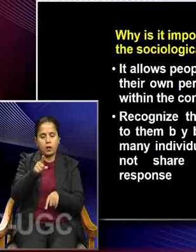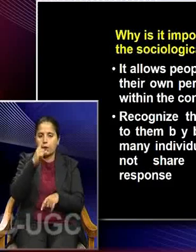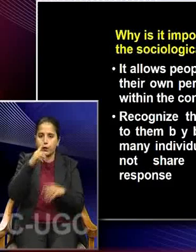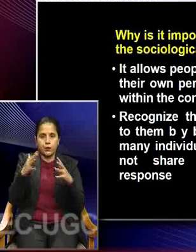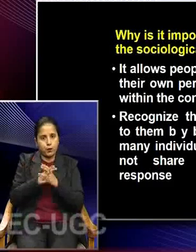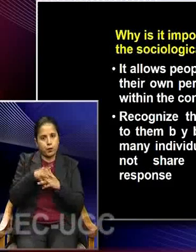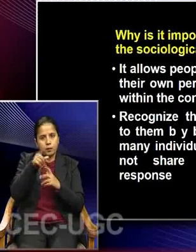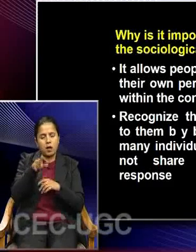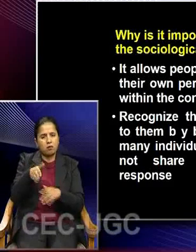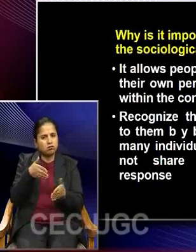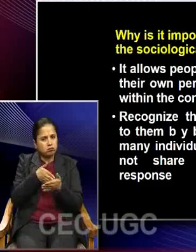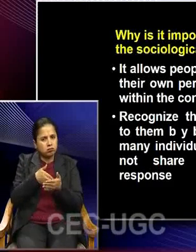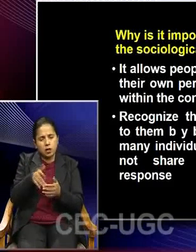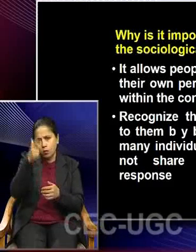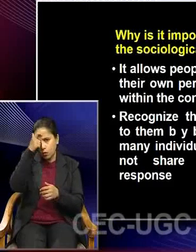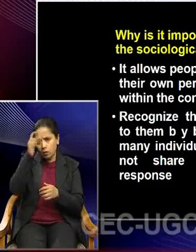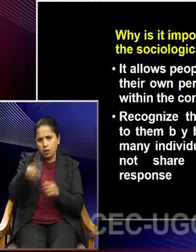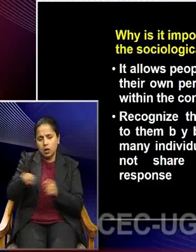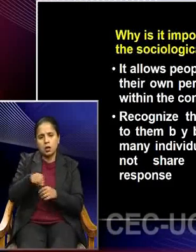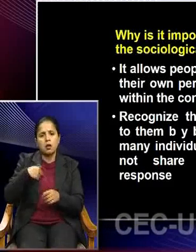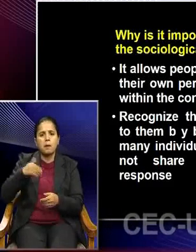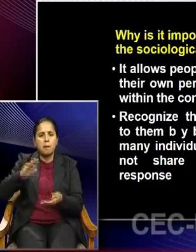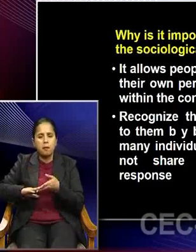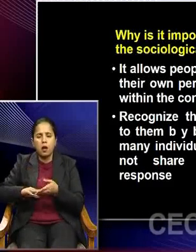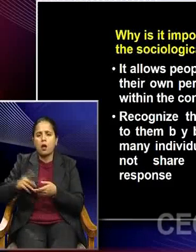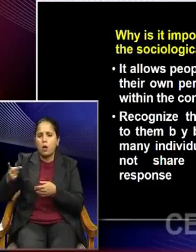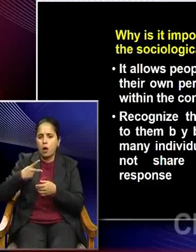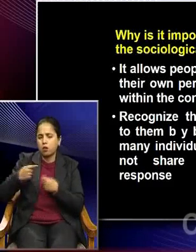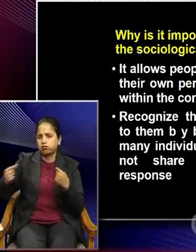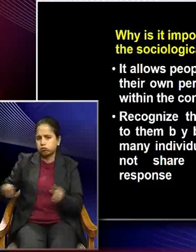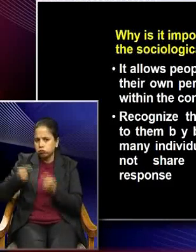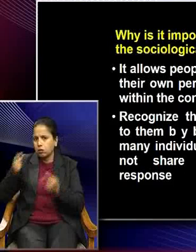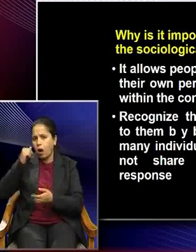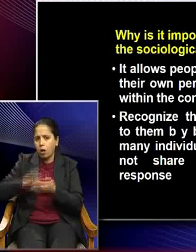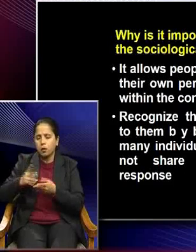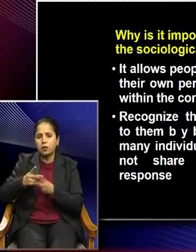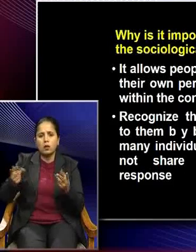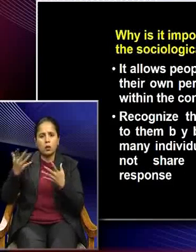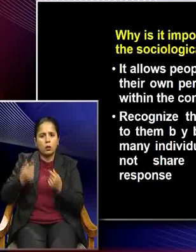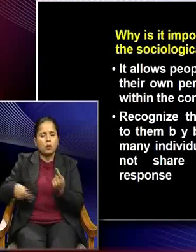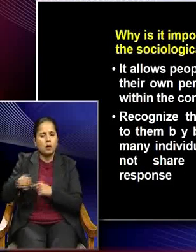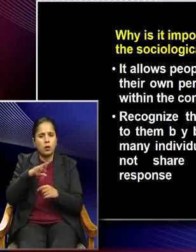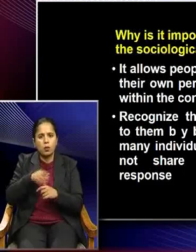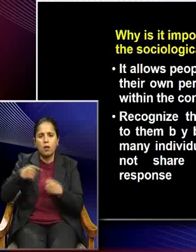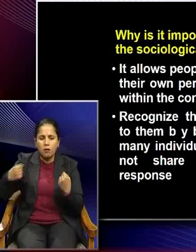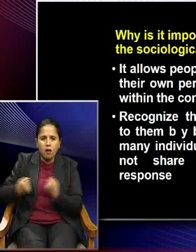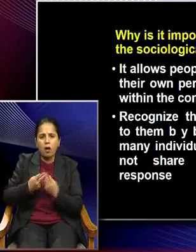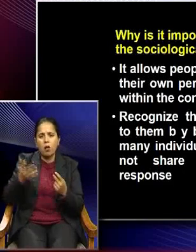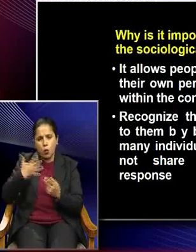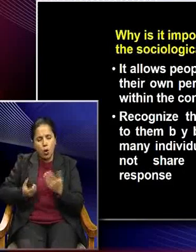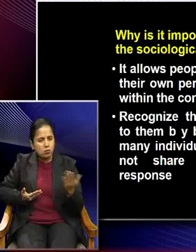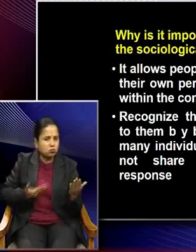a woman is facing the problem of marital dispute on trying to kind of file a case